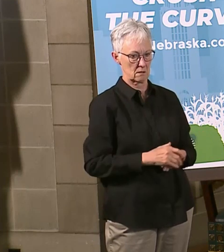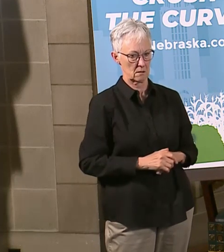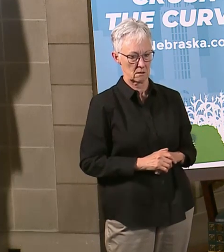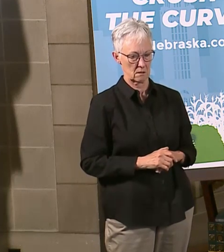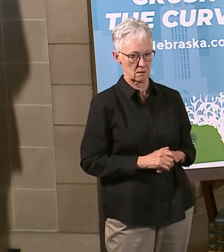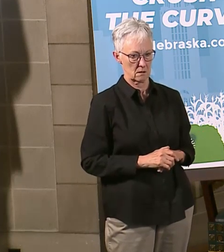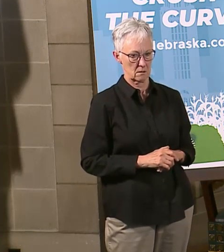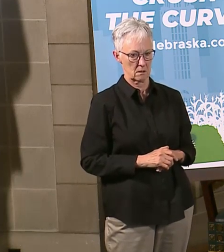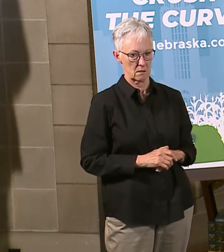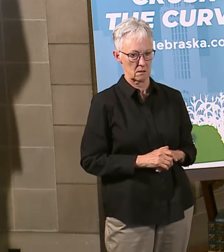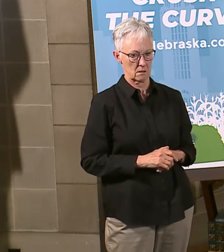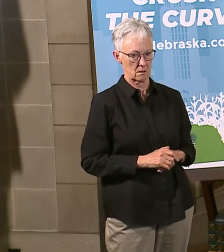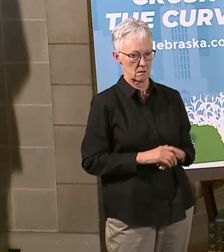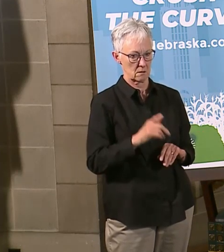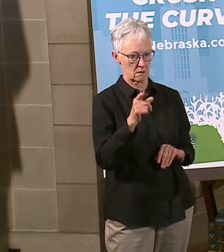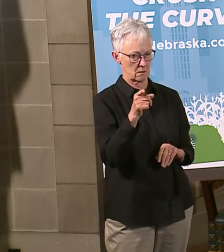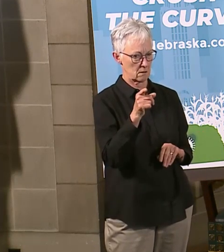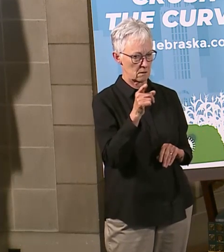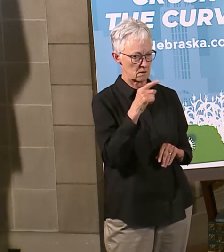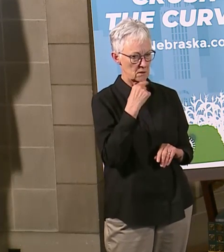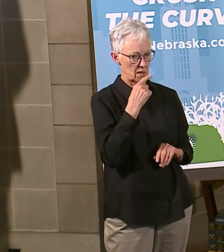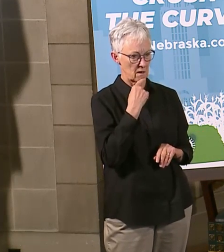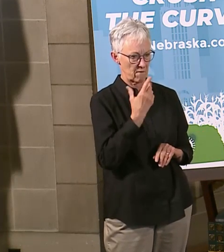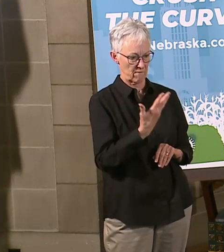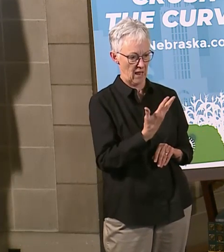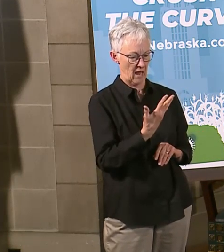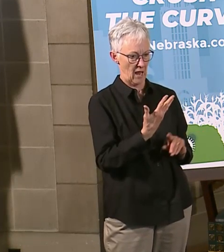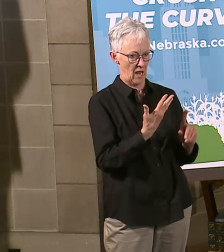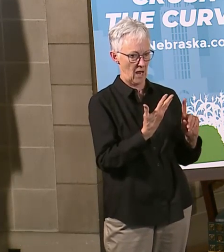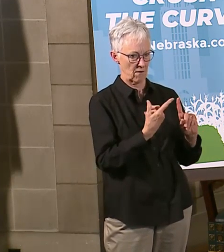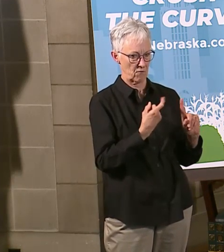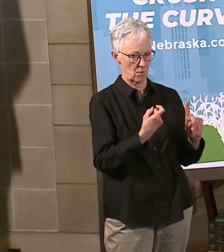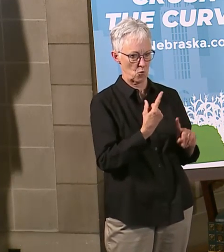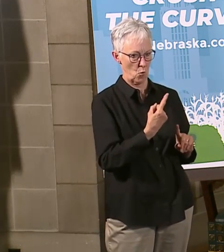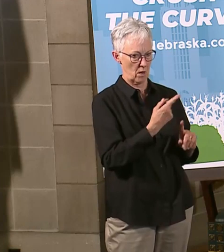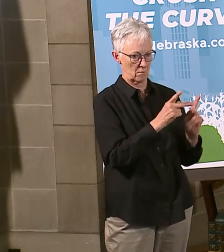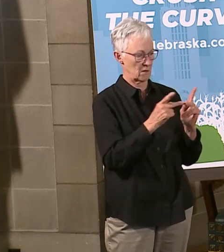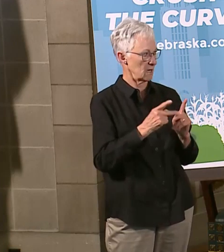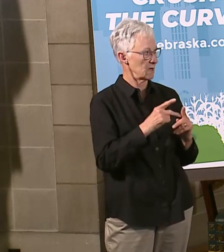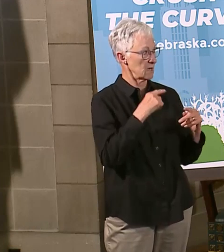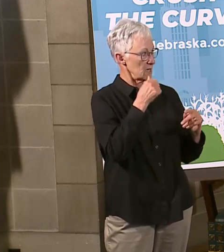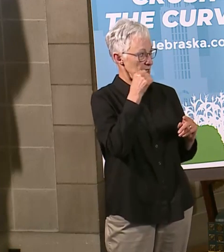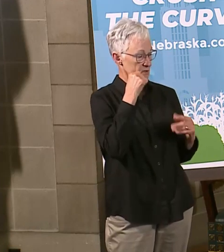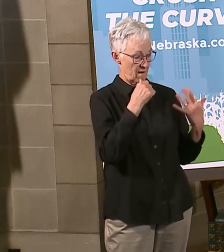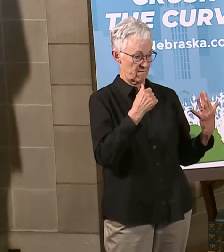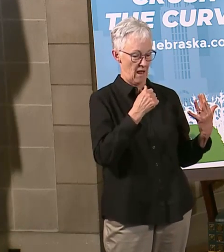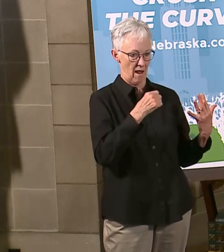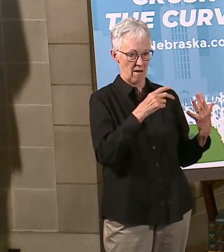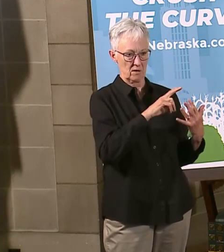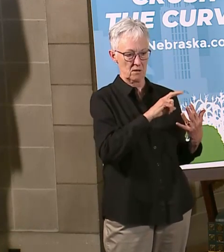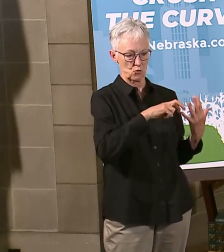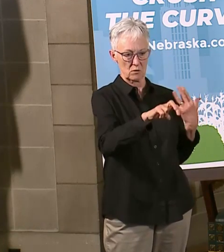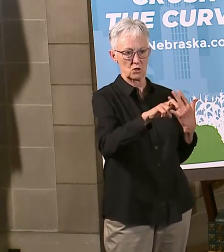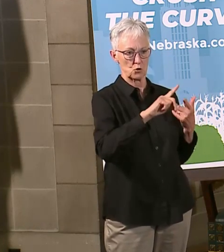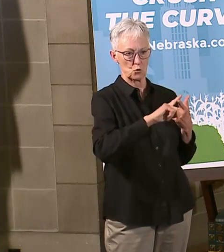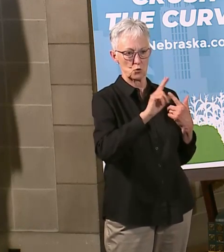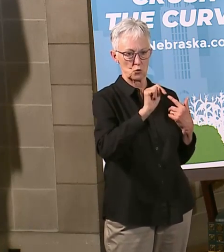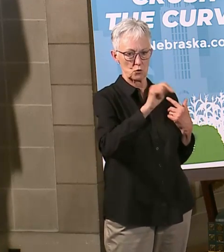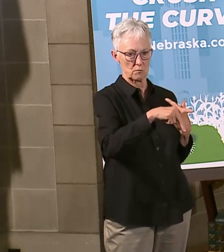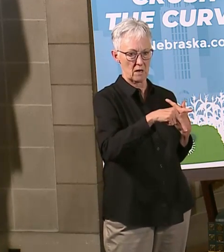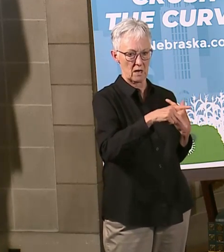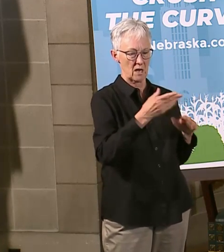Lexington, you said 5 to 1 place, and you said there were some other places. Yesterday, all 5 went to Great Plains Hospital in North Platte. The day before, they went to Good